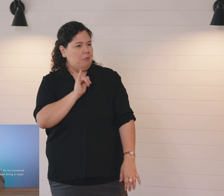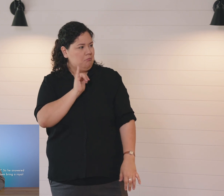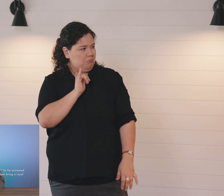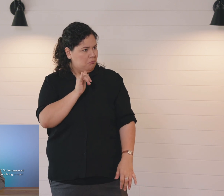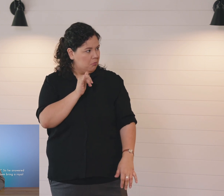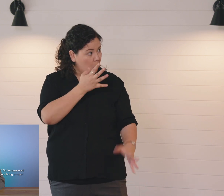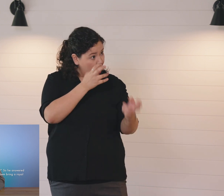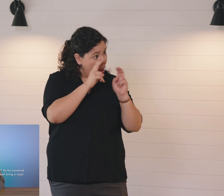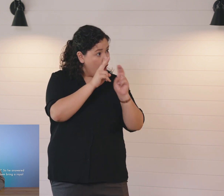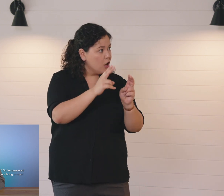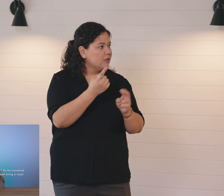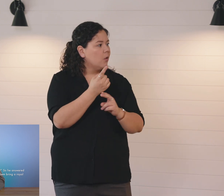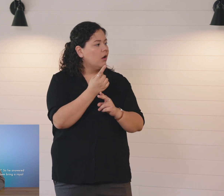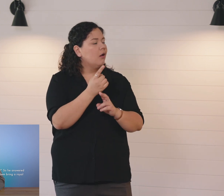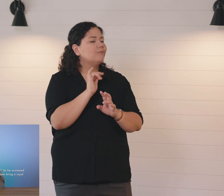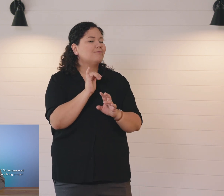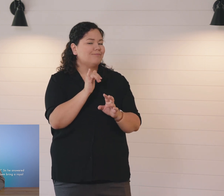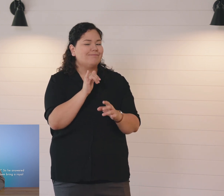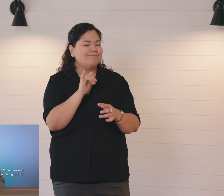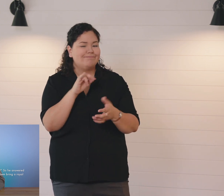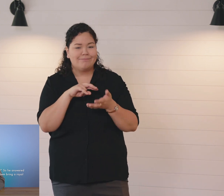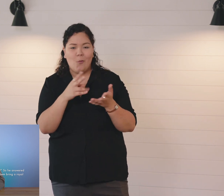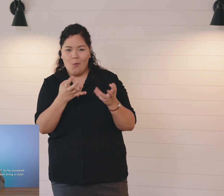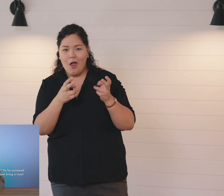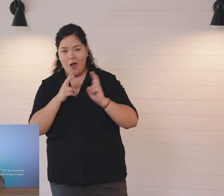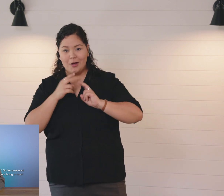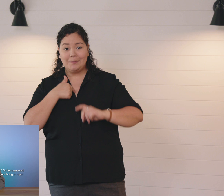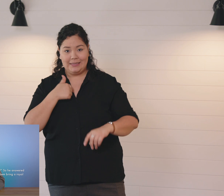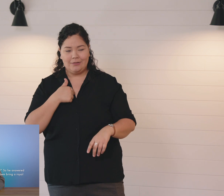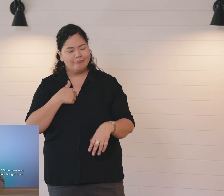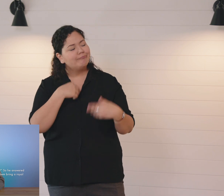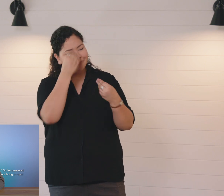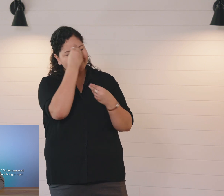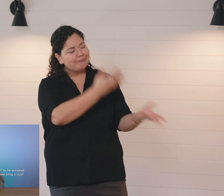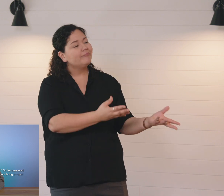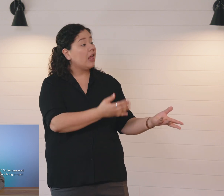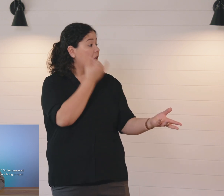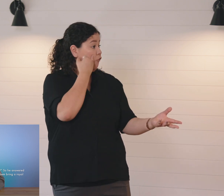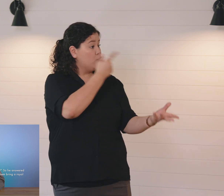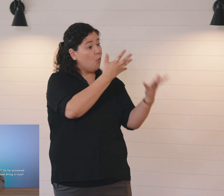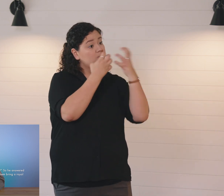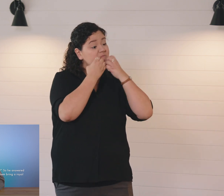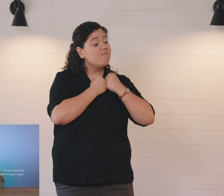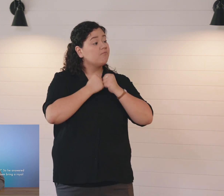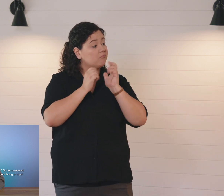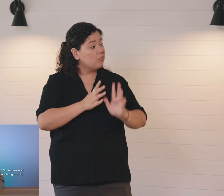me?" So he answered the king, "For the man the king delights to